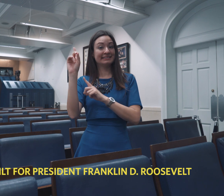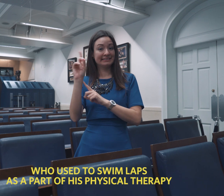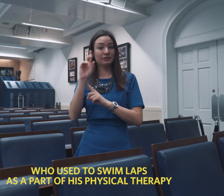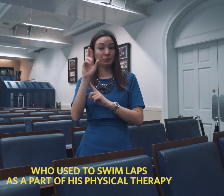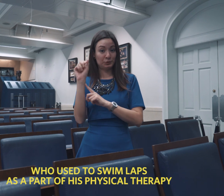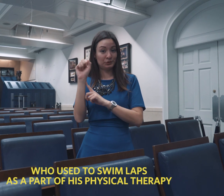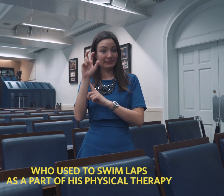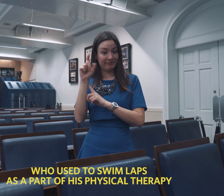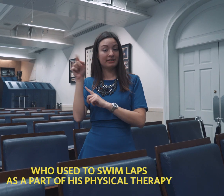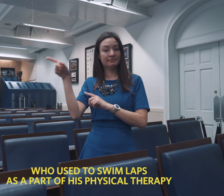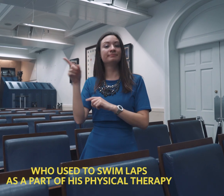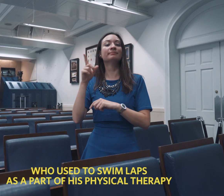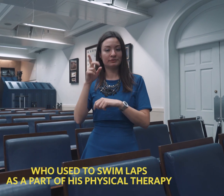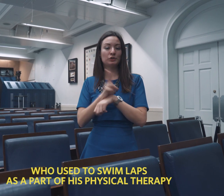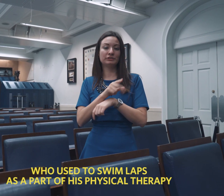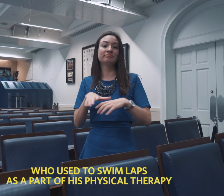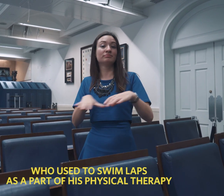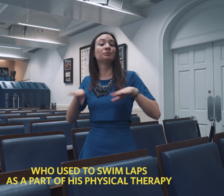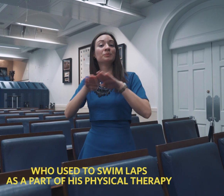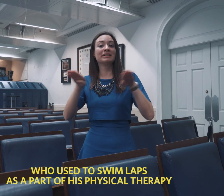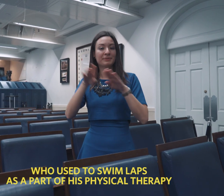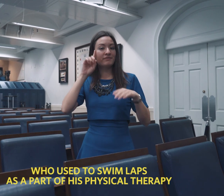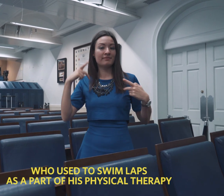who used to swim laps as a part of his physical therapy.